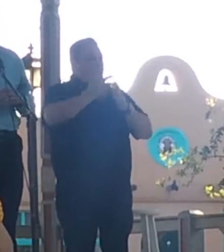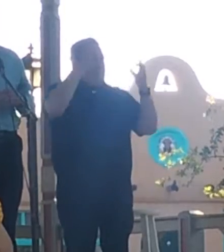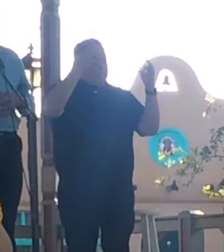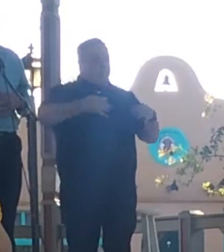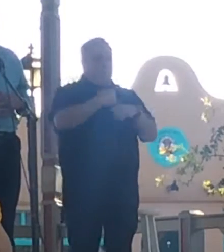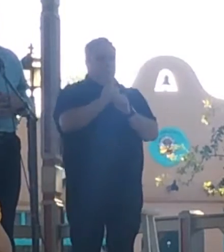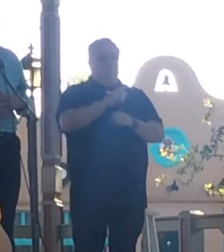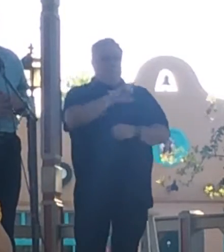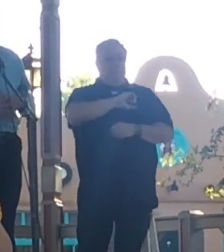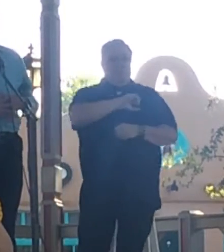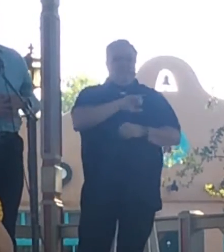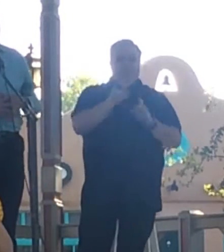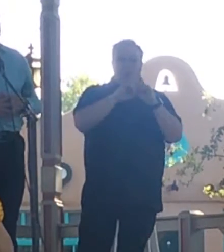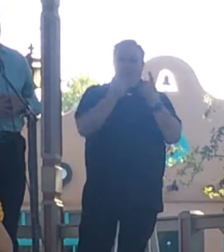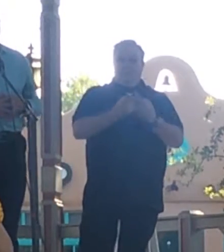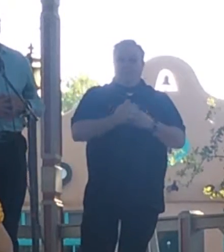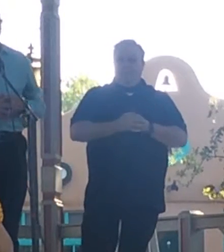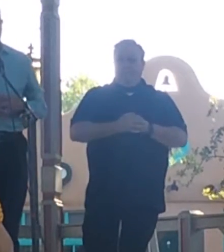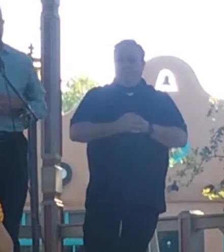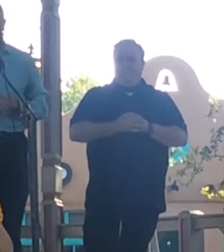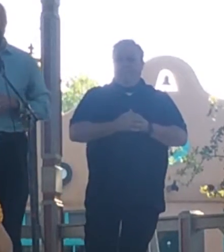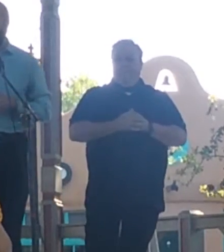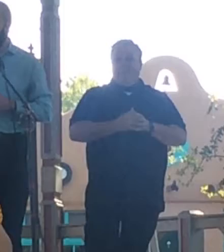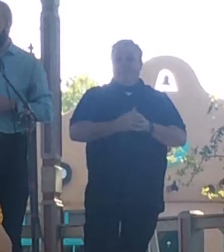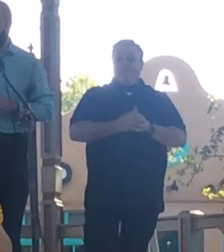made by the police department.